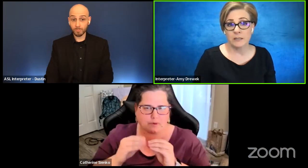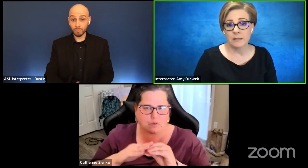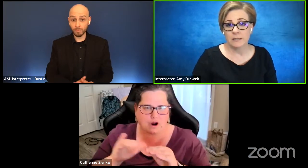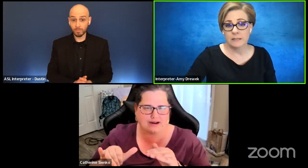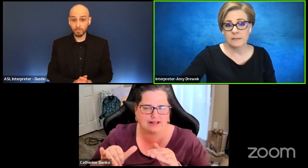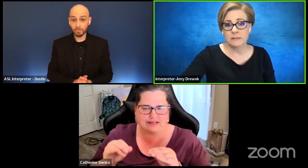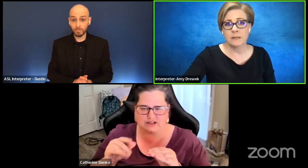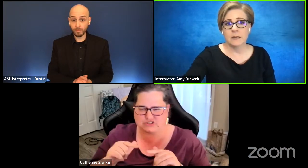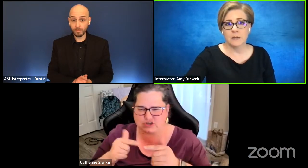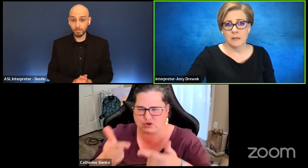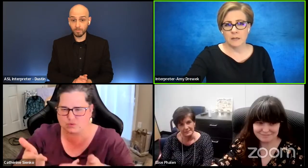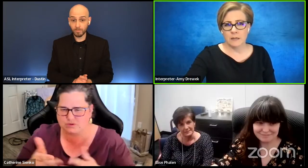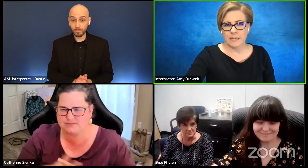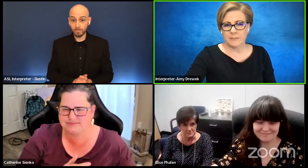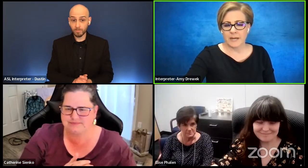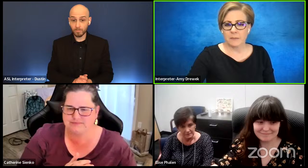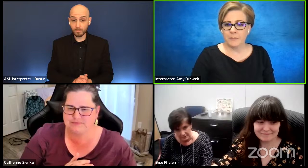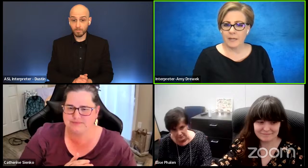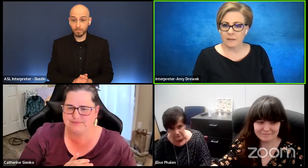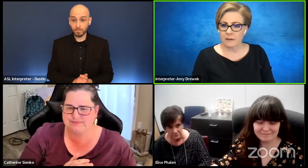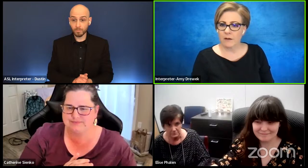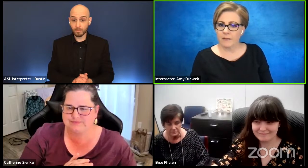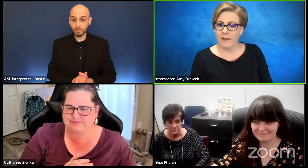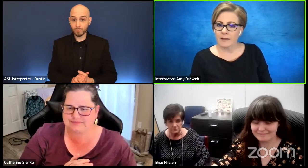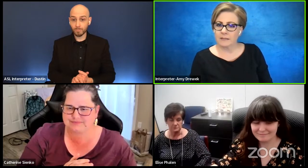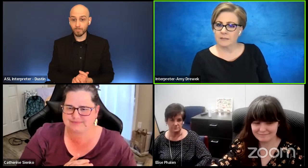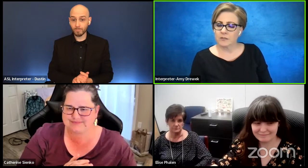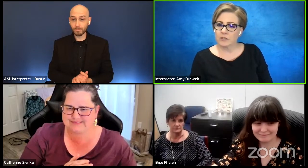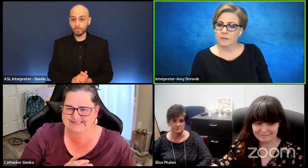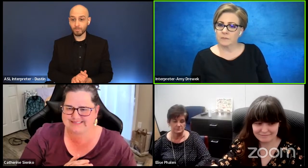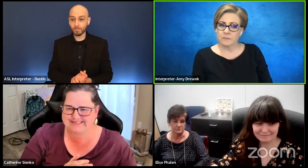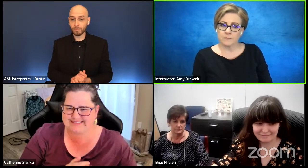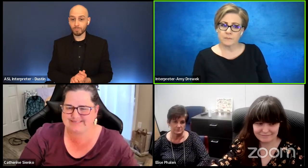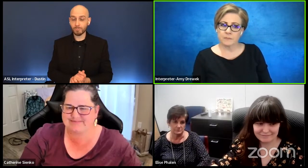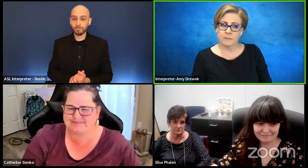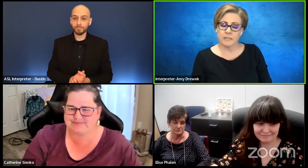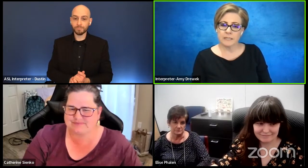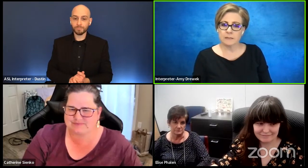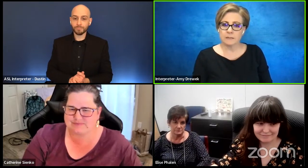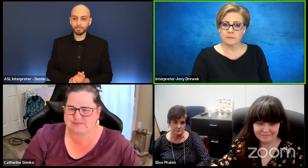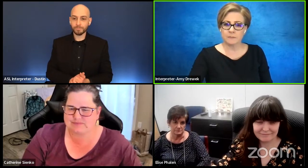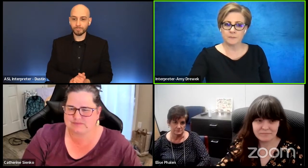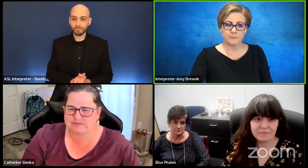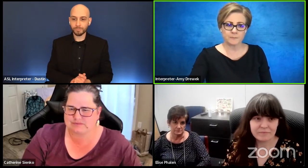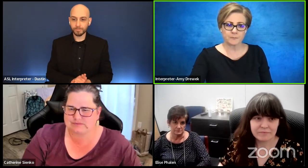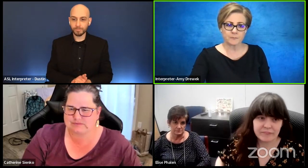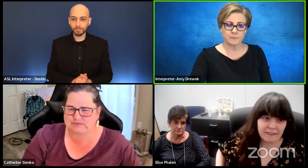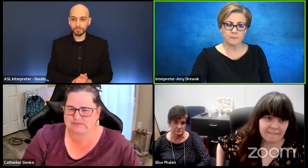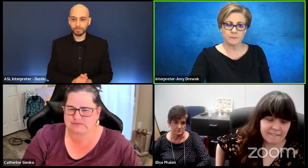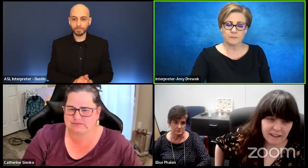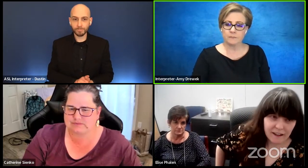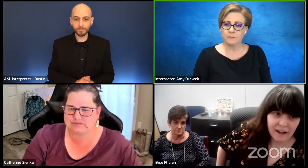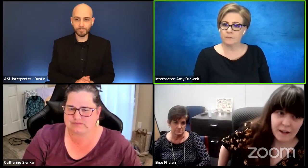our AAG, Elise, expand a bit on that decision. Elise?